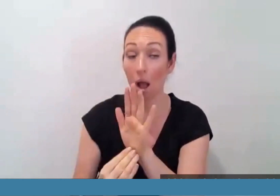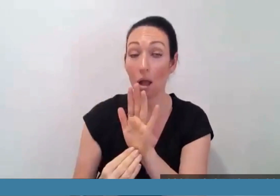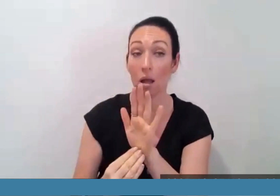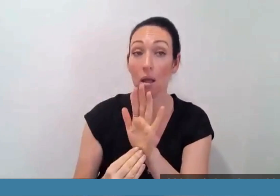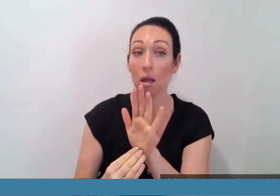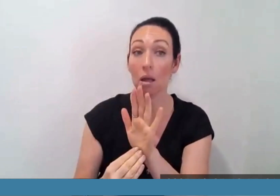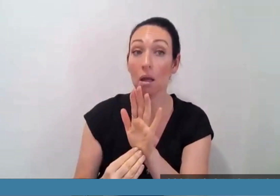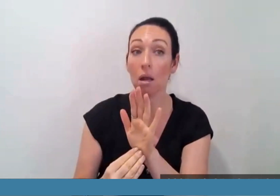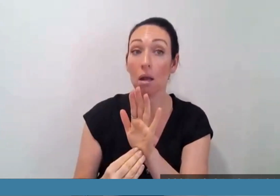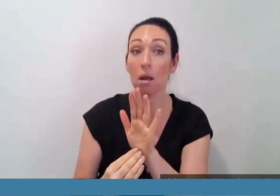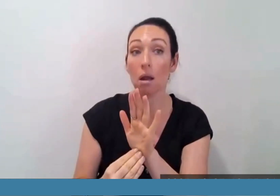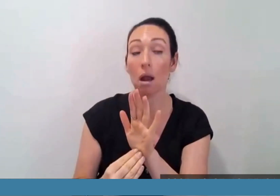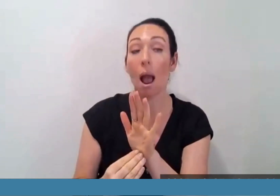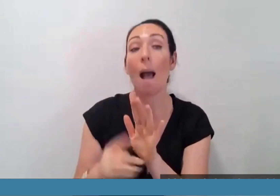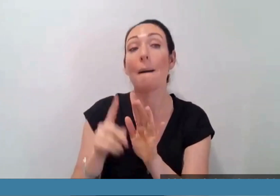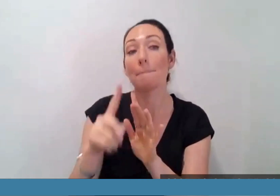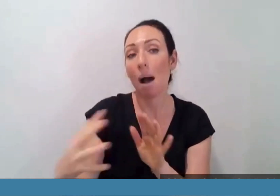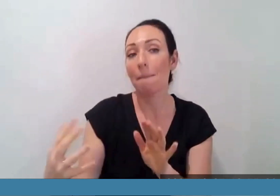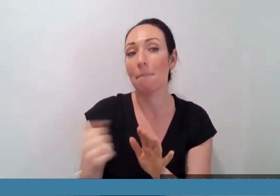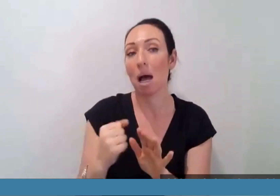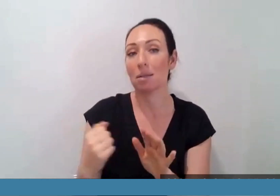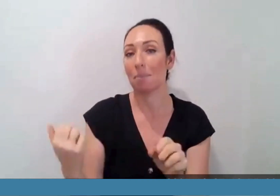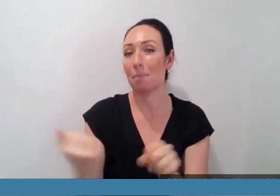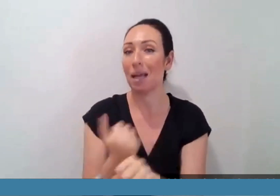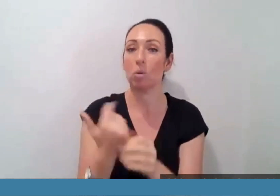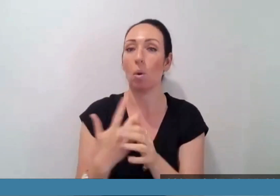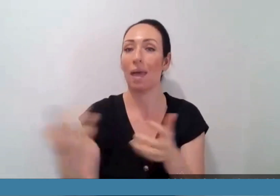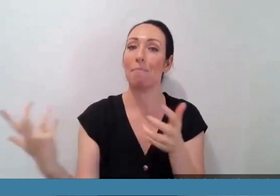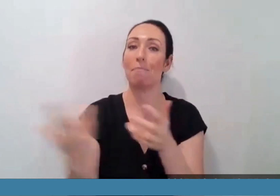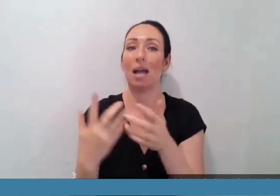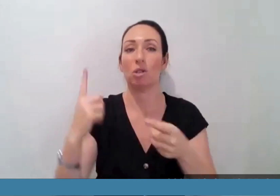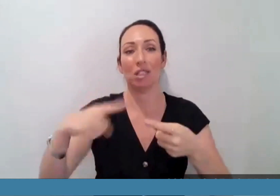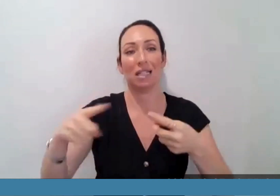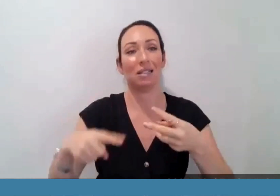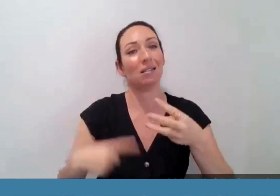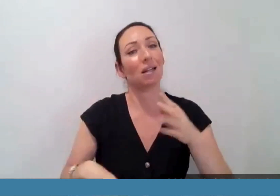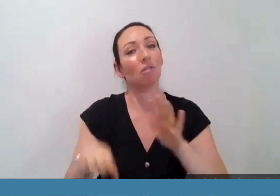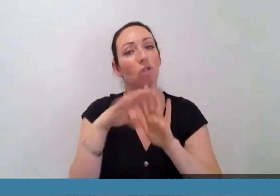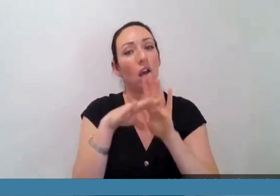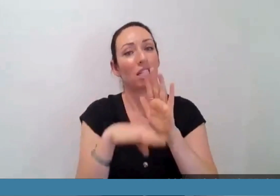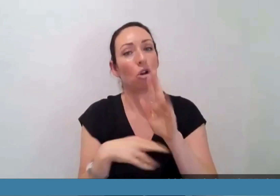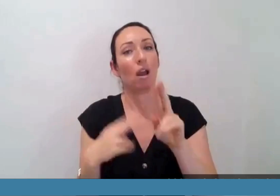provided they meet the eligibility criteria outlined for organisations.